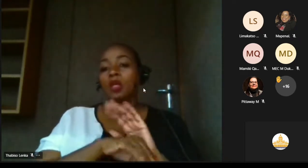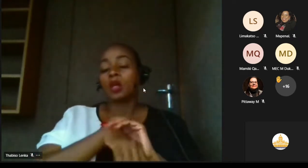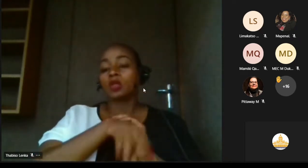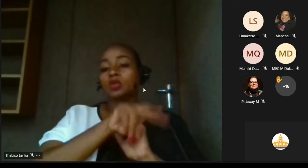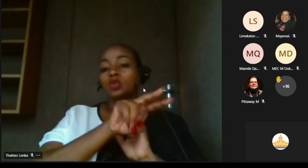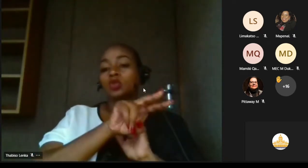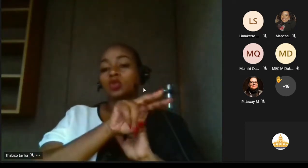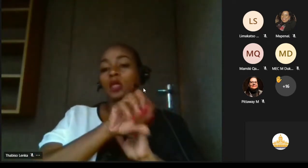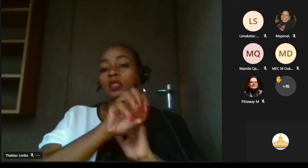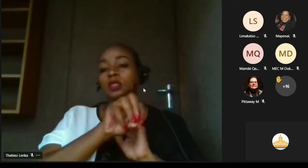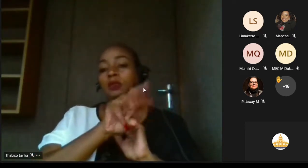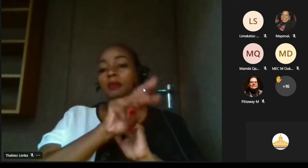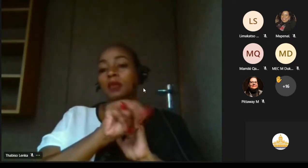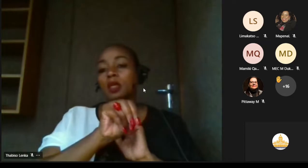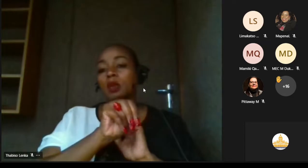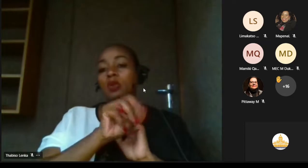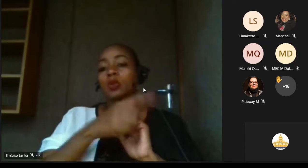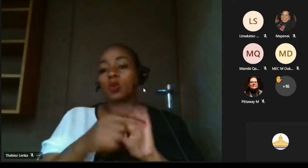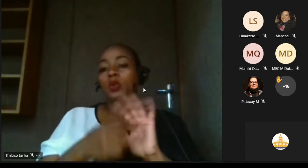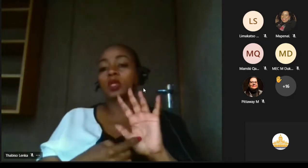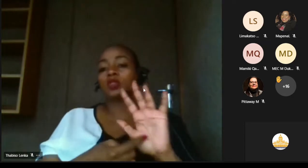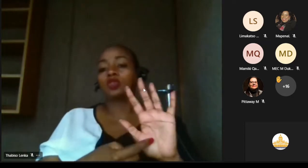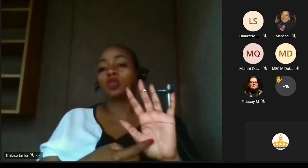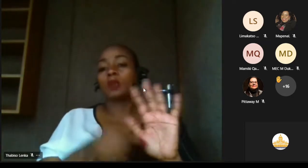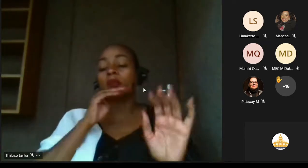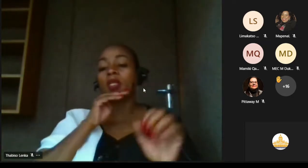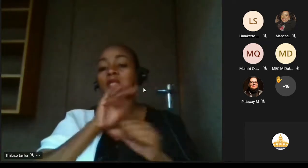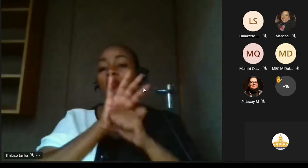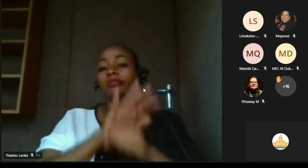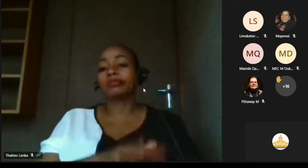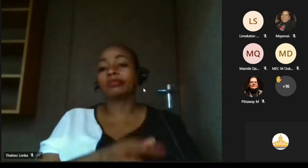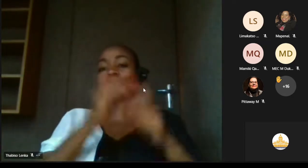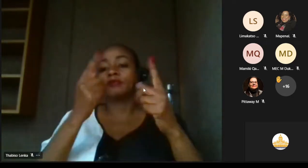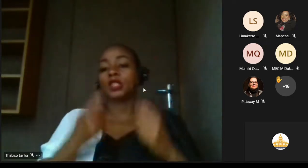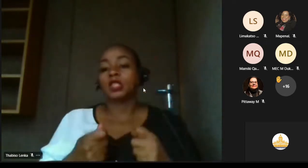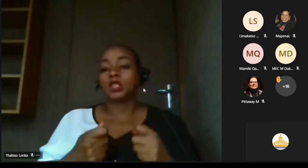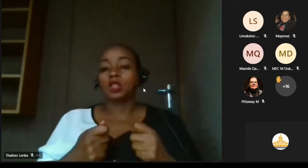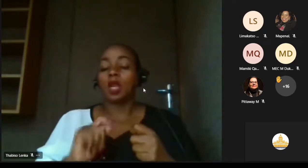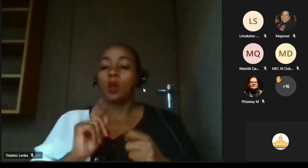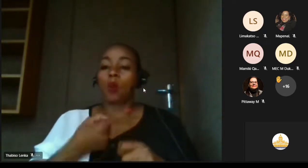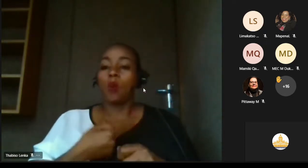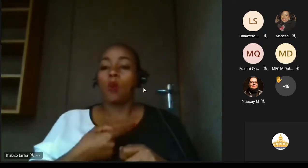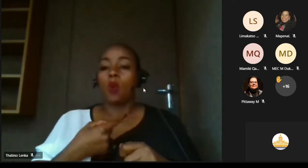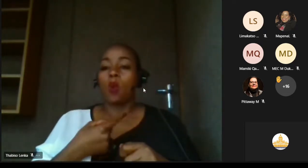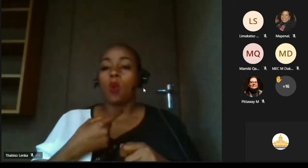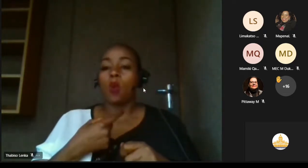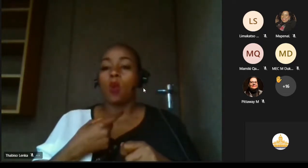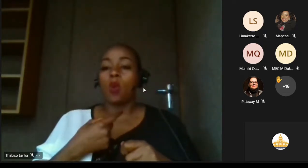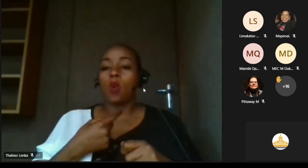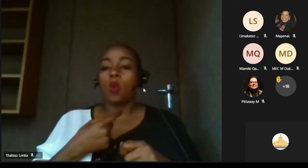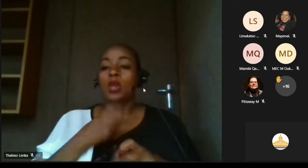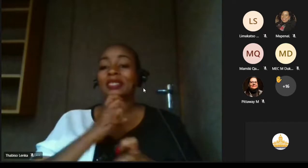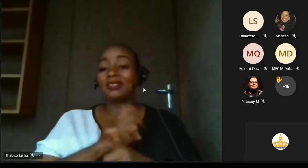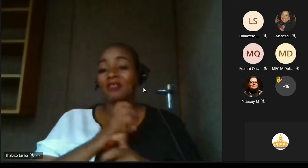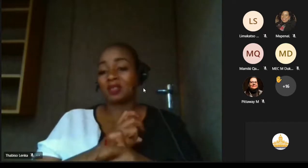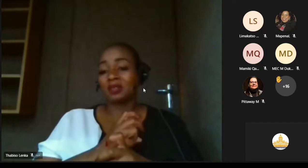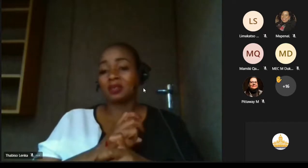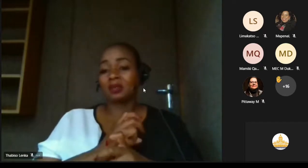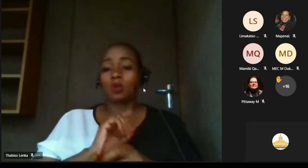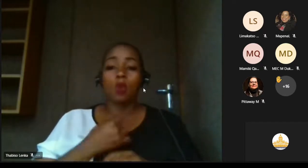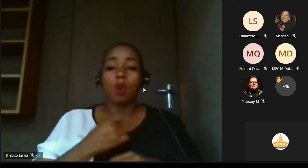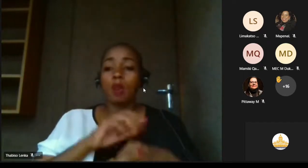282.3 million. We can show that this is a pressure from a financial perspective for all municipalities. Water management reflected